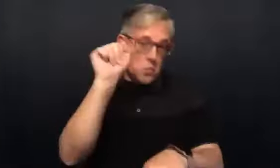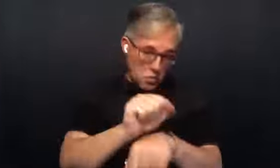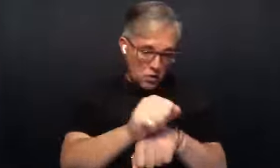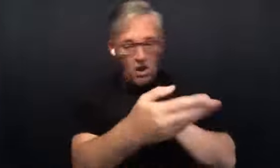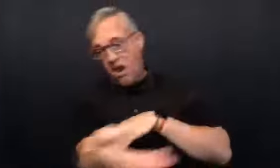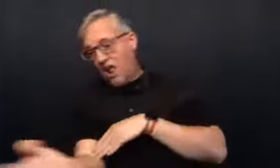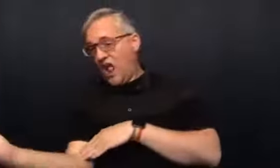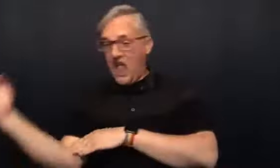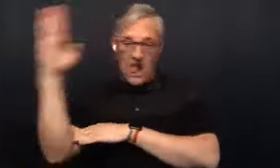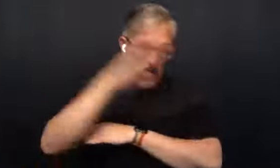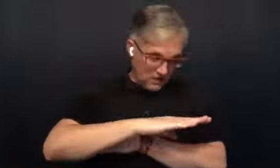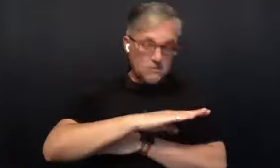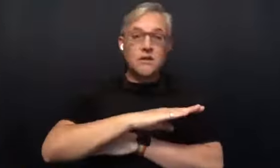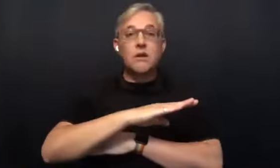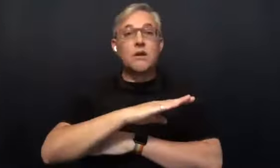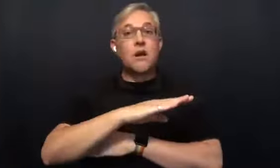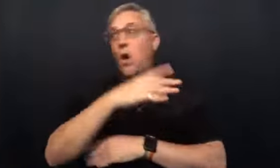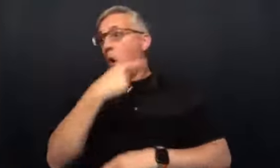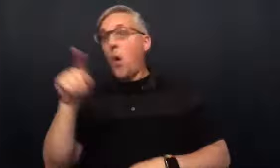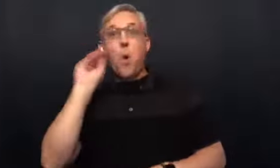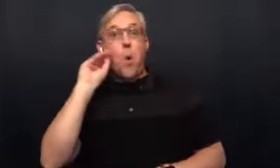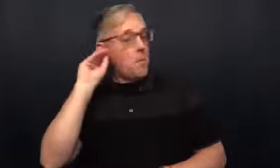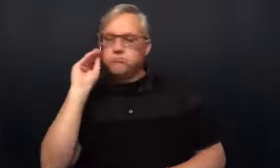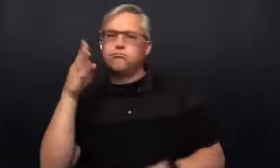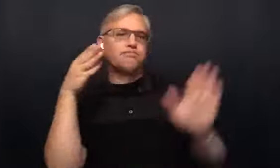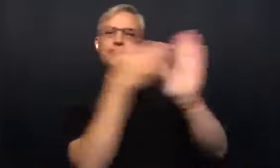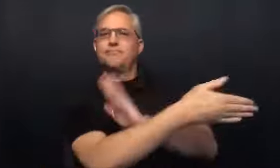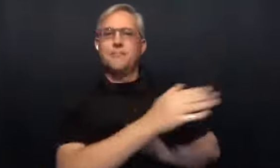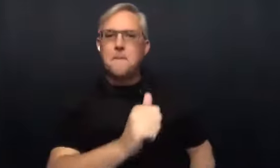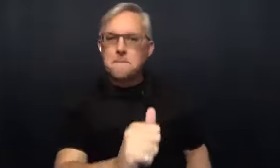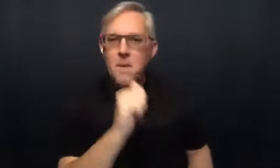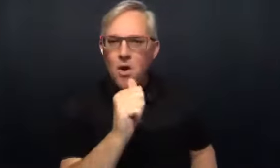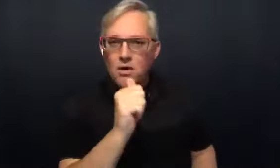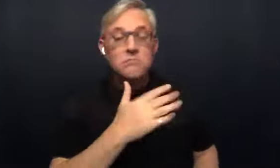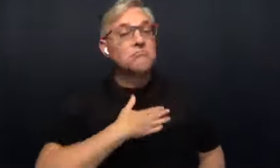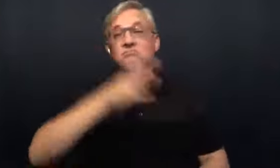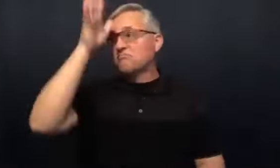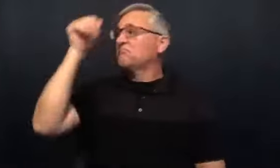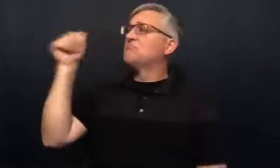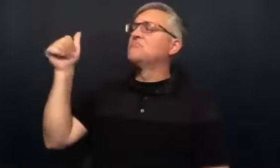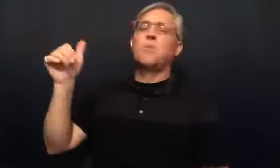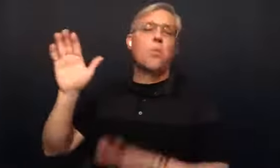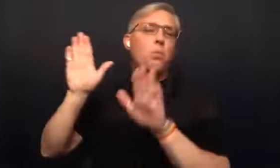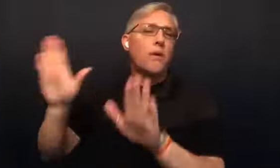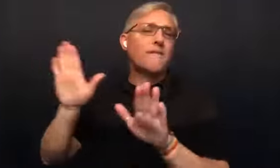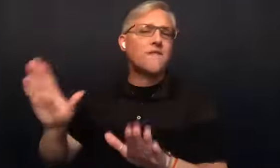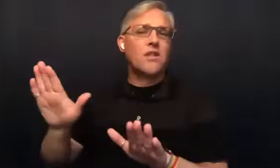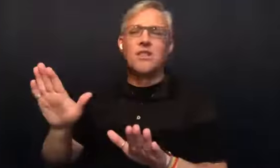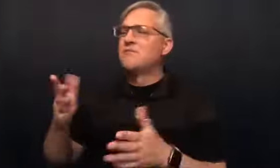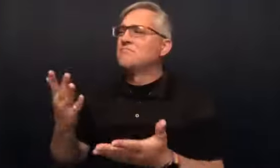he'd never come home and he'd go straight to the bar. And my dad was a wonderful, lovable, predictable drunk. He would just stay at the bar.